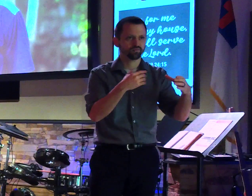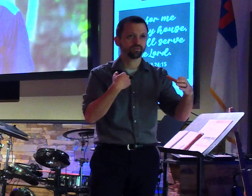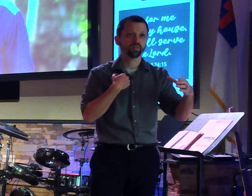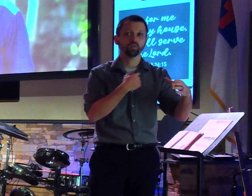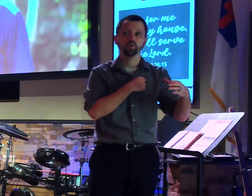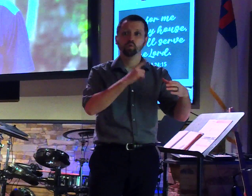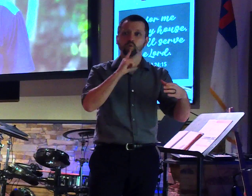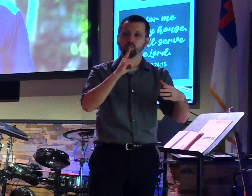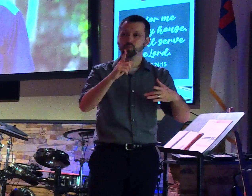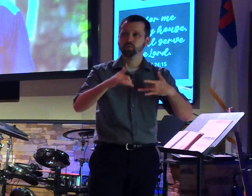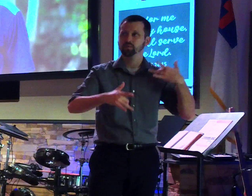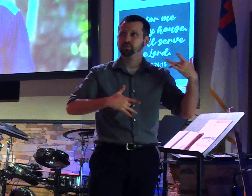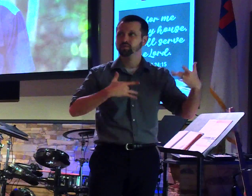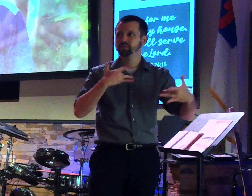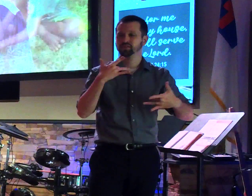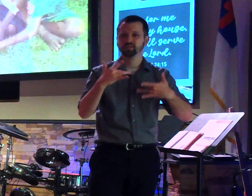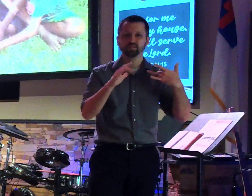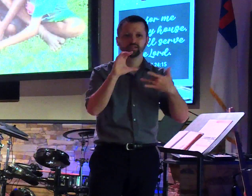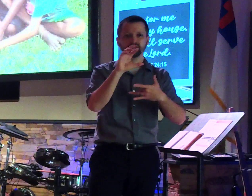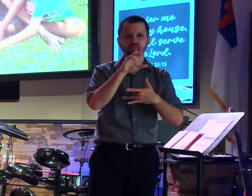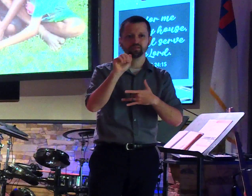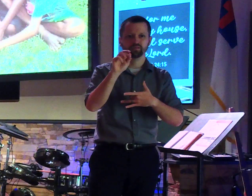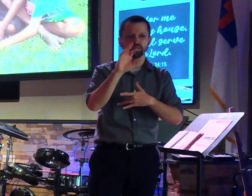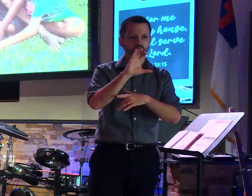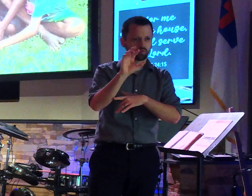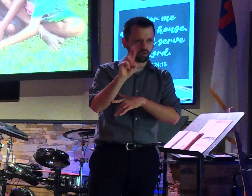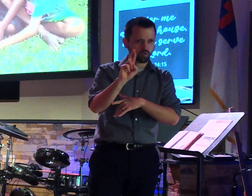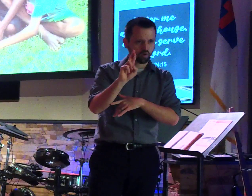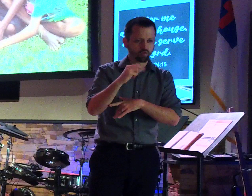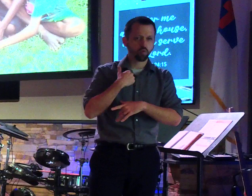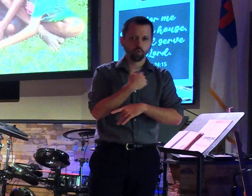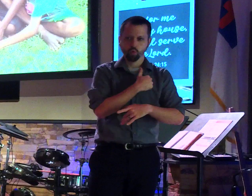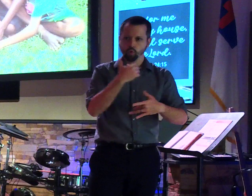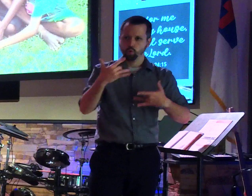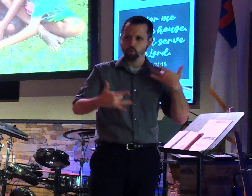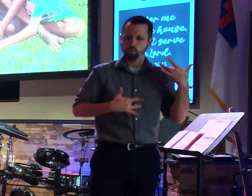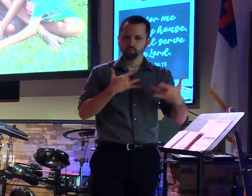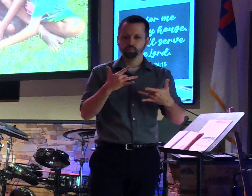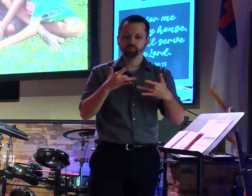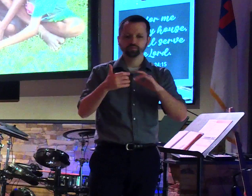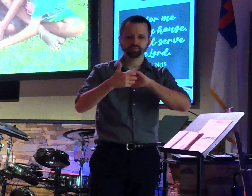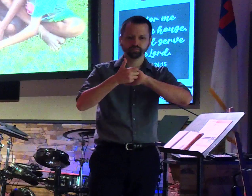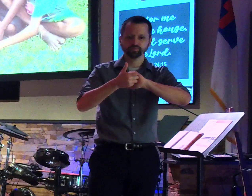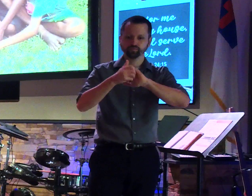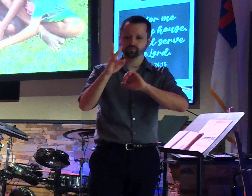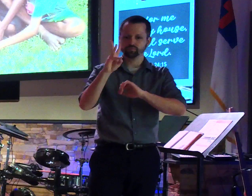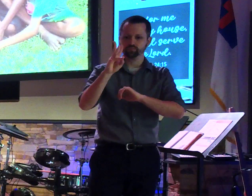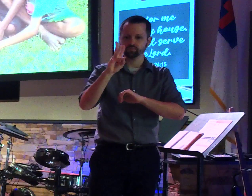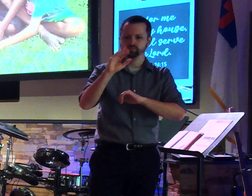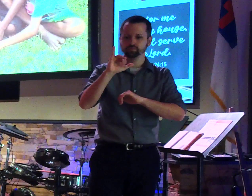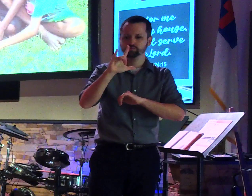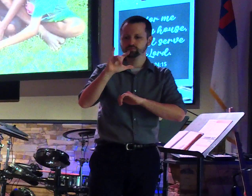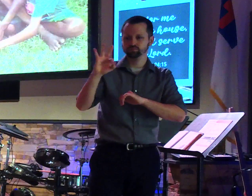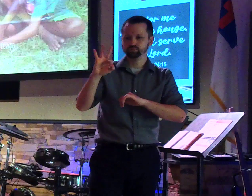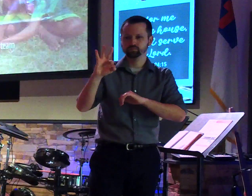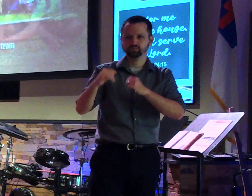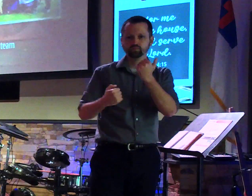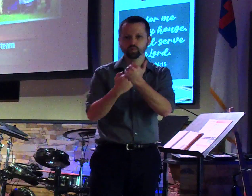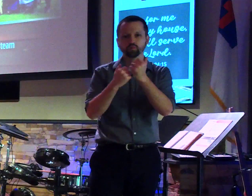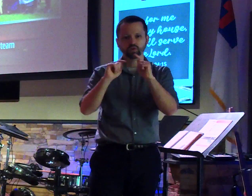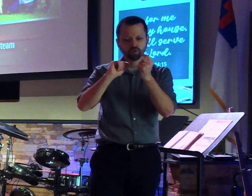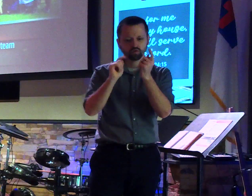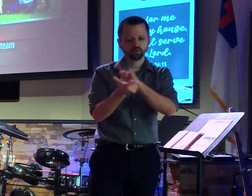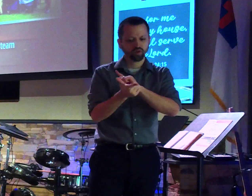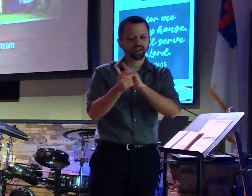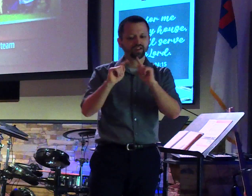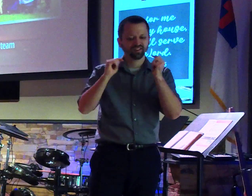really excited. Crossroads is so excited to be able to partner with Wycliffe to support this translation team as the work is still going